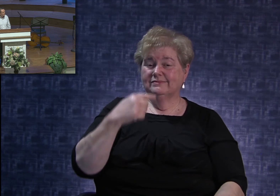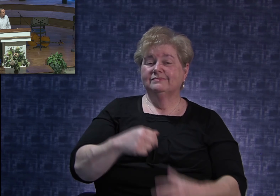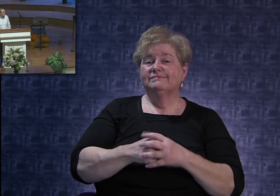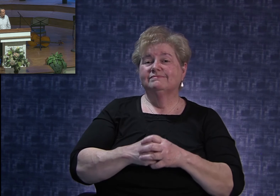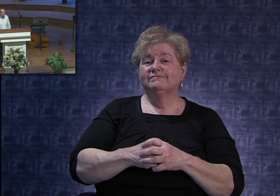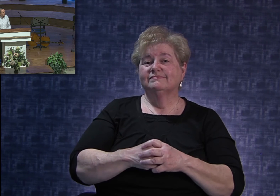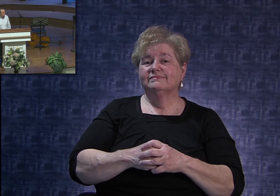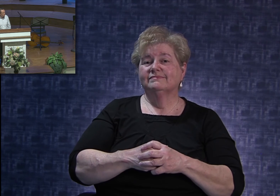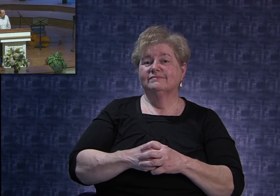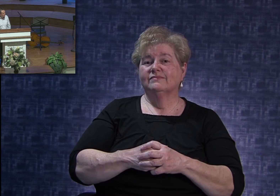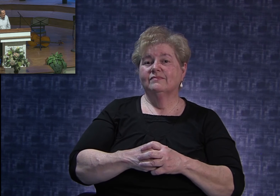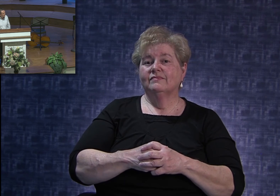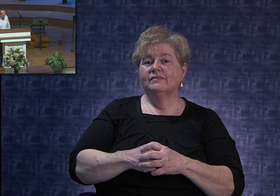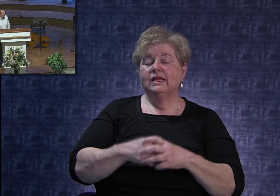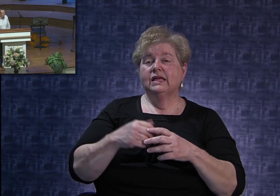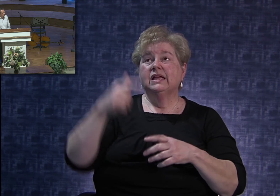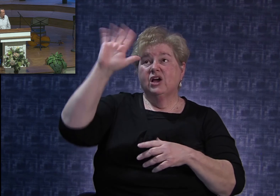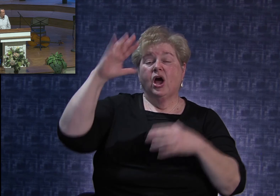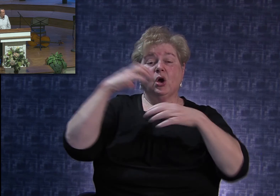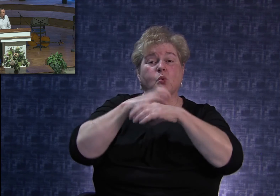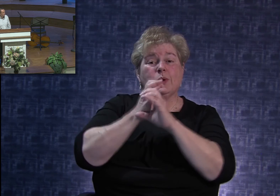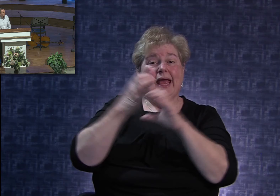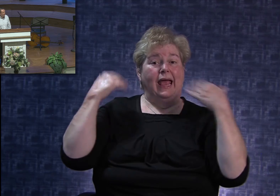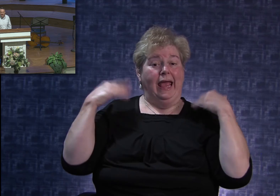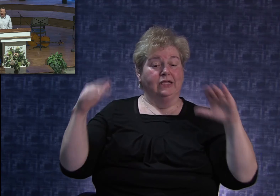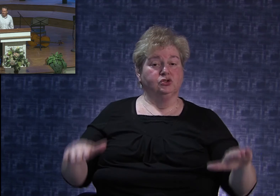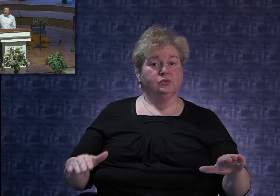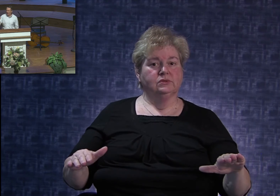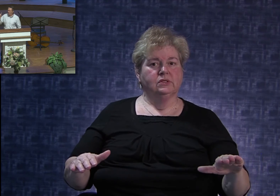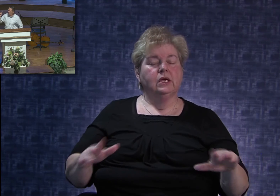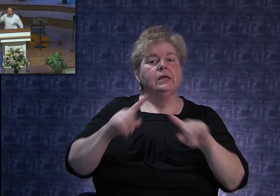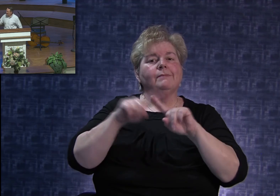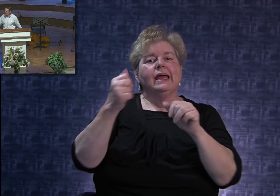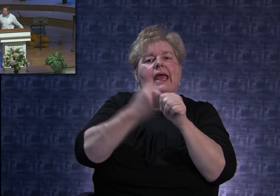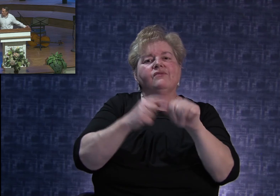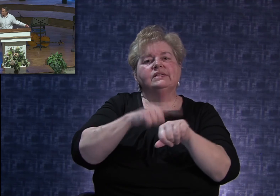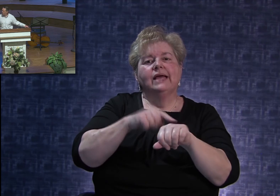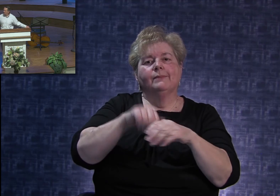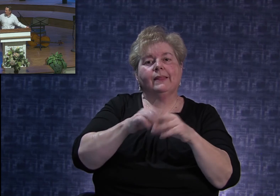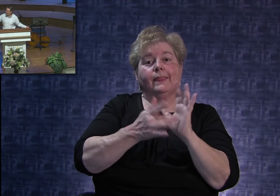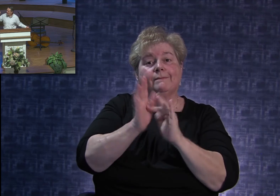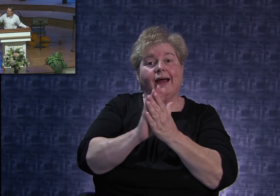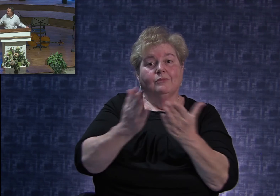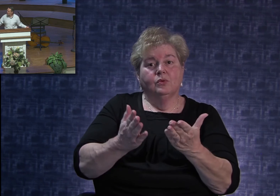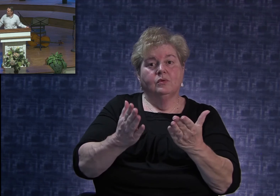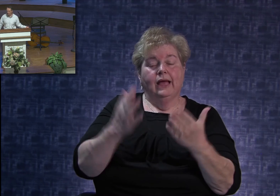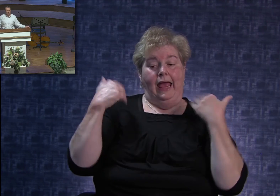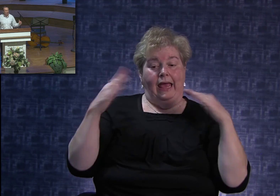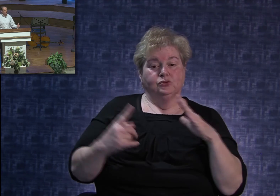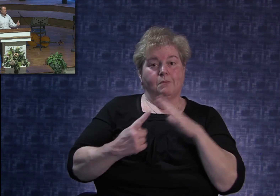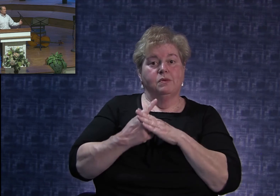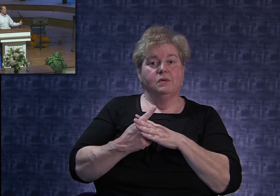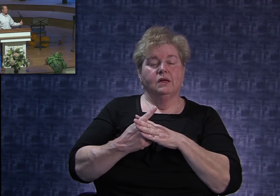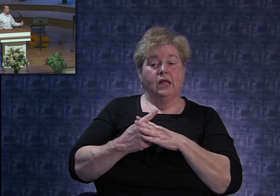think. They were created beings. And yet every time we see an angel make an appearance in Scripture,